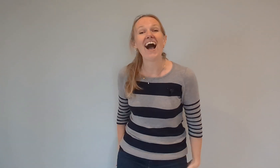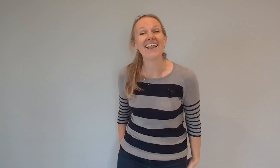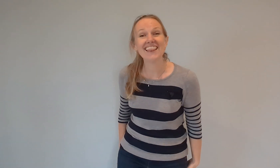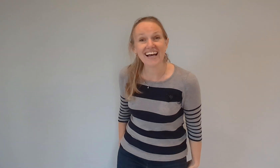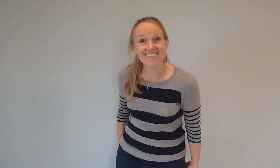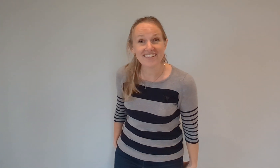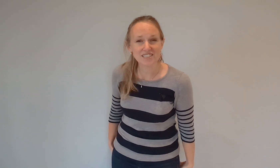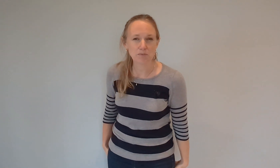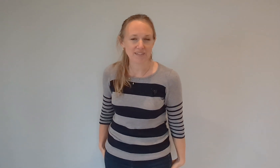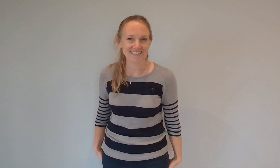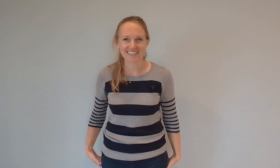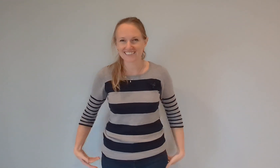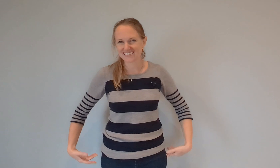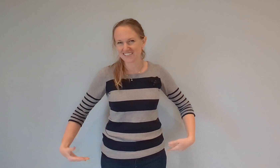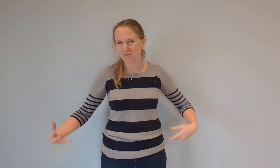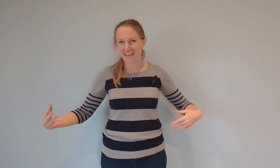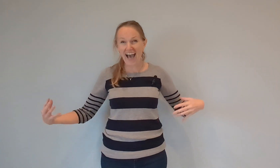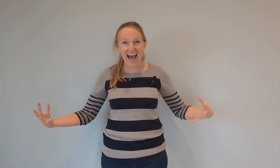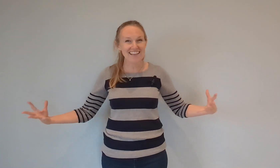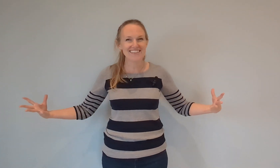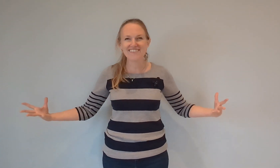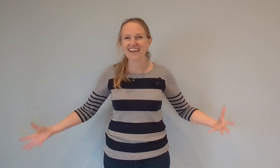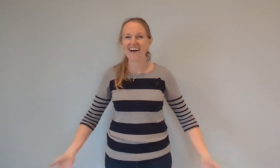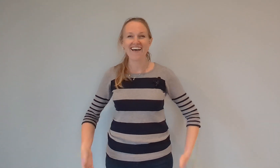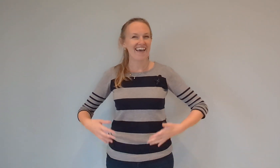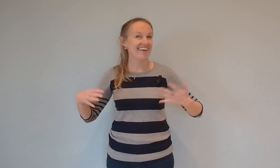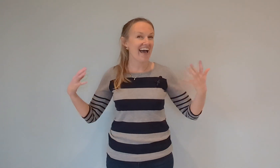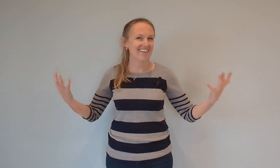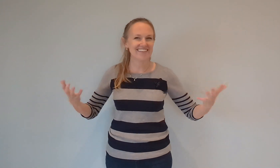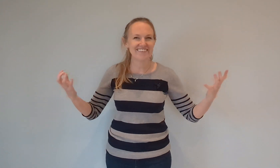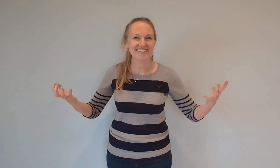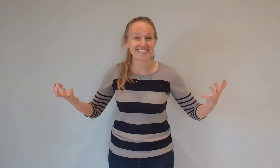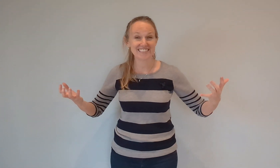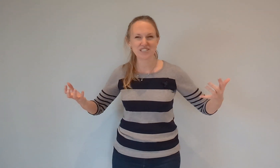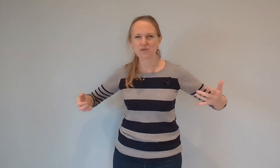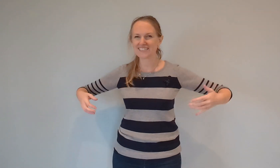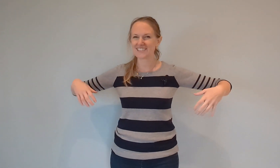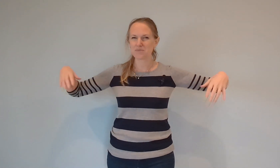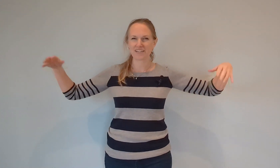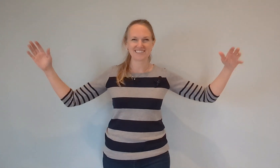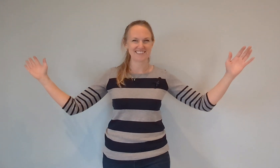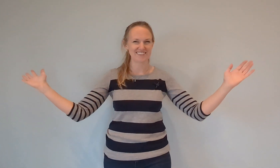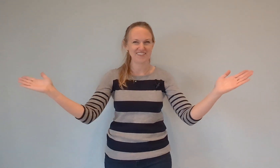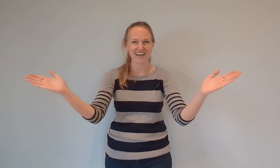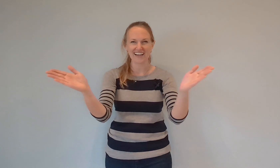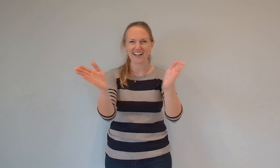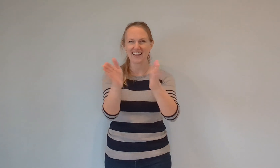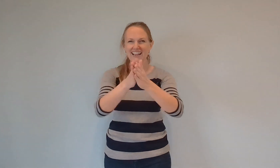I love this bridge because it starts with hallelujah. And hallelujah is just this great celebration. So yeah,